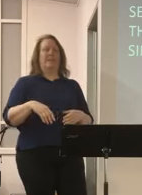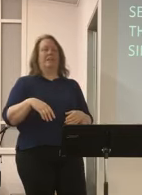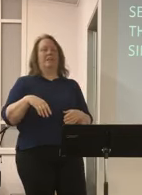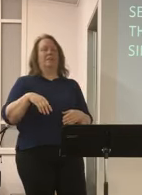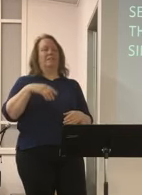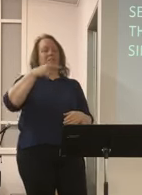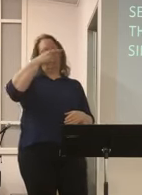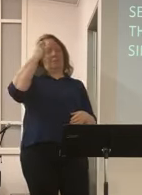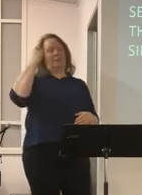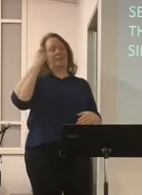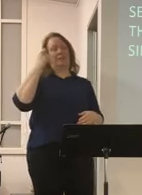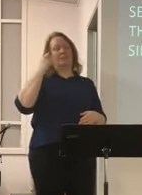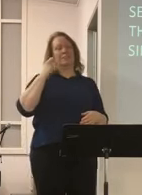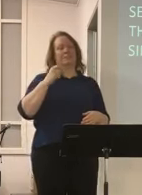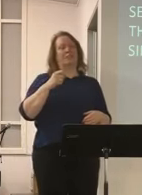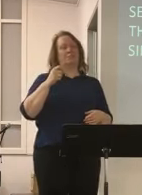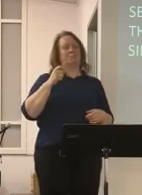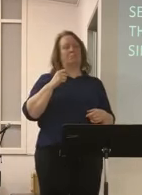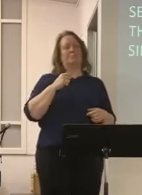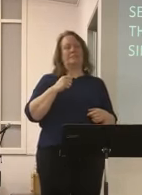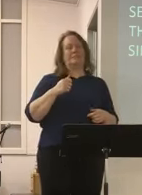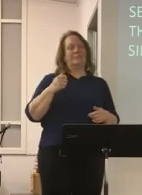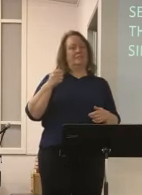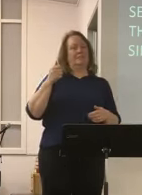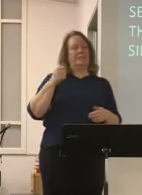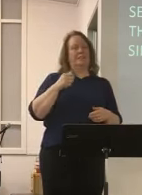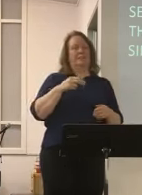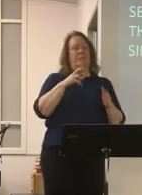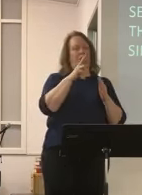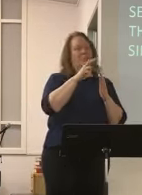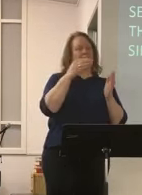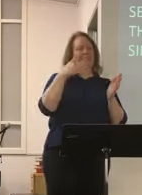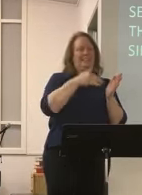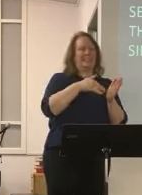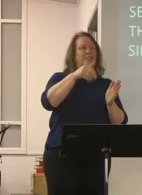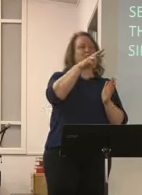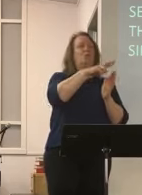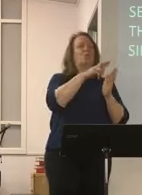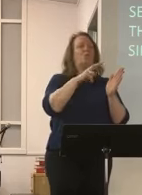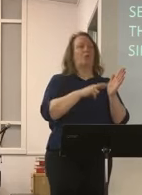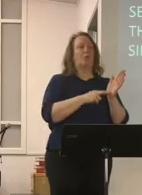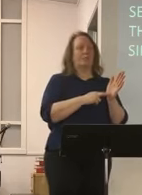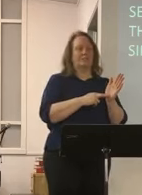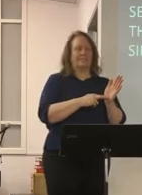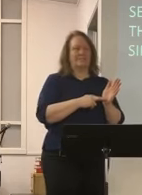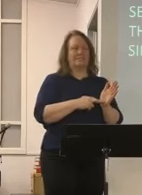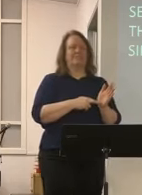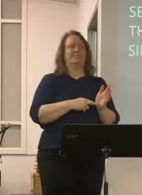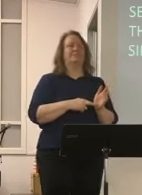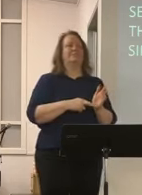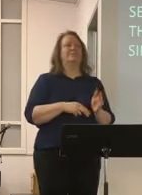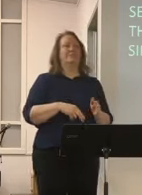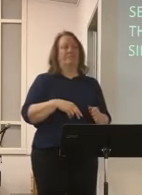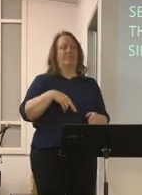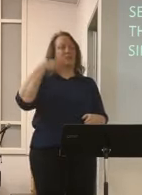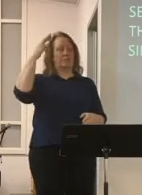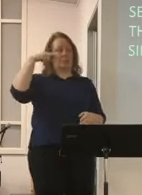blasphemy. In fact, the reason Jesus got crucified is for this right here.